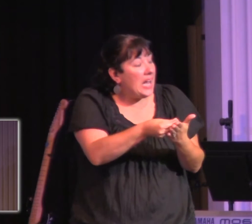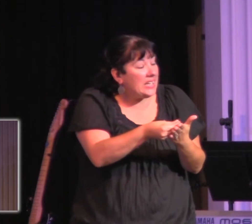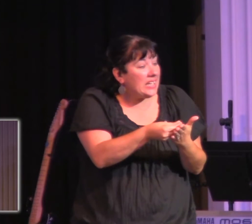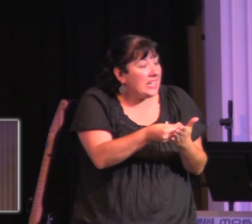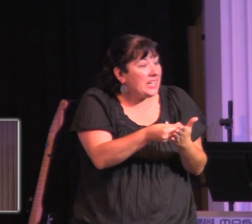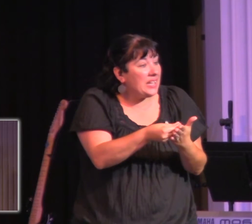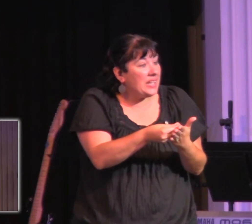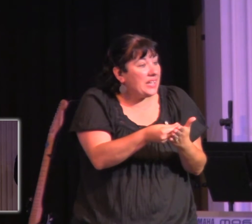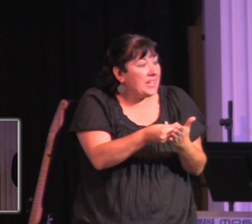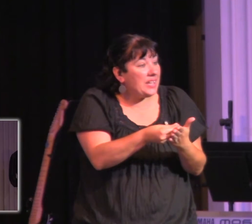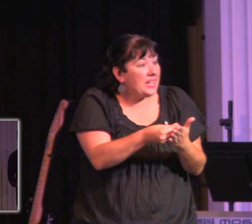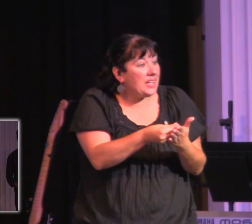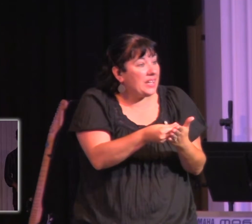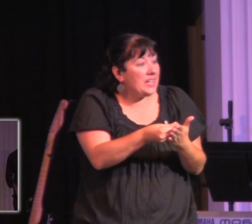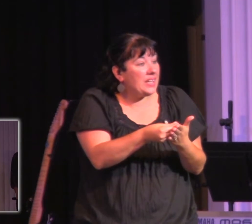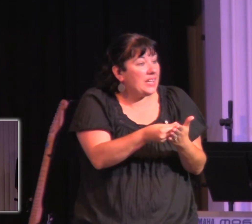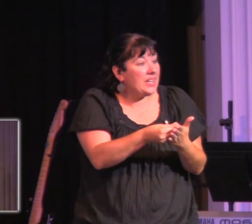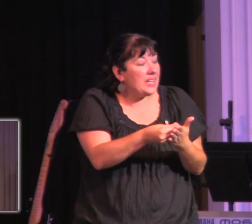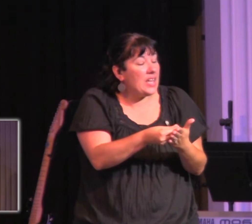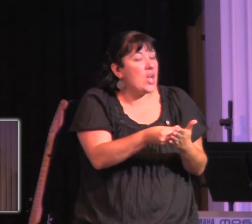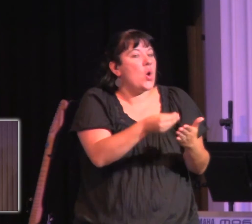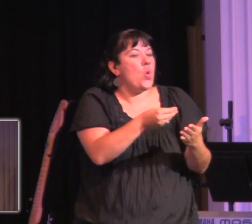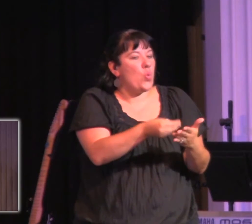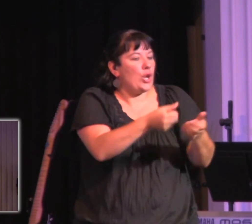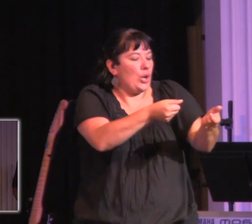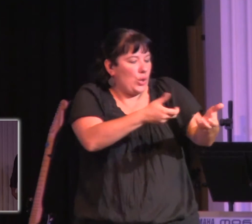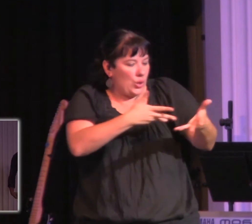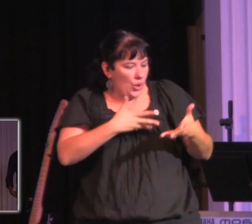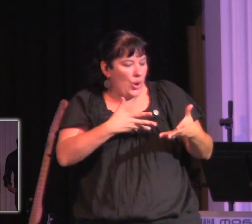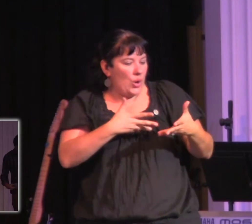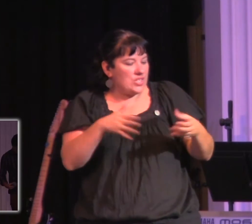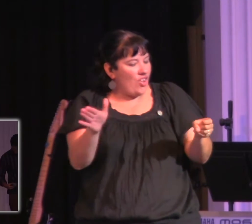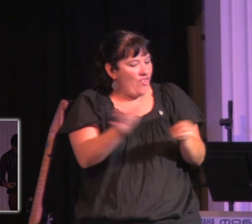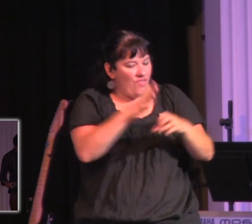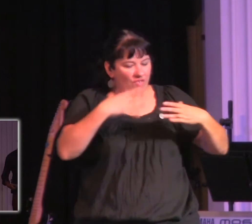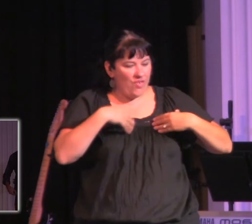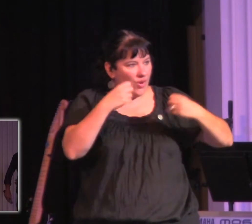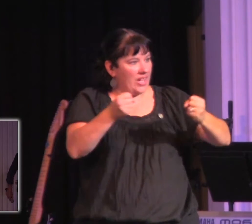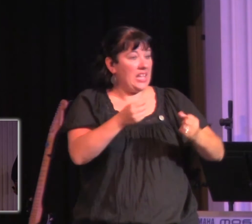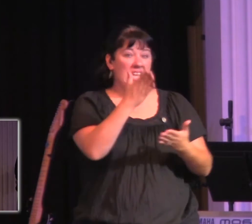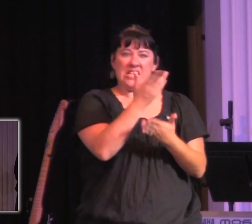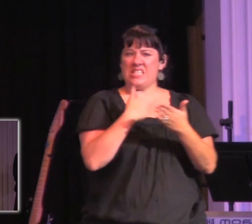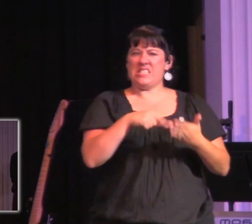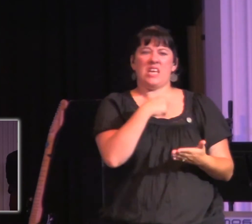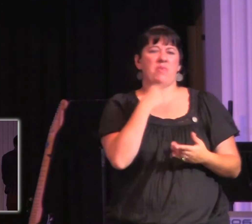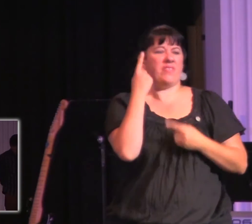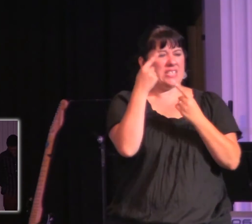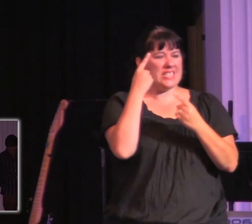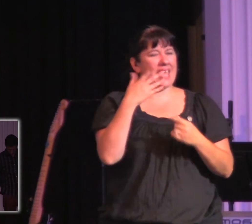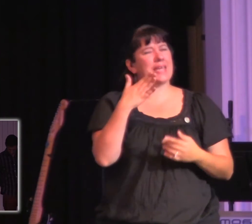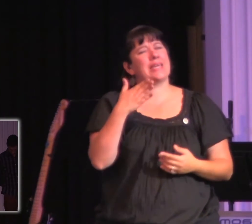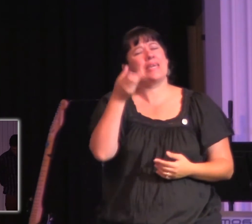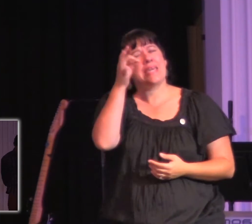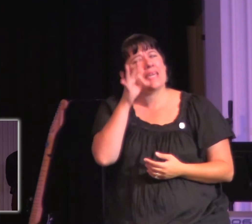his problems. Some of us, we think if our spouse can just get better, well, everything's going to be all